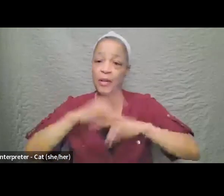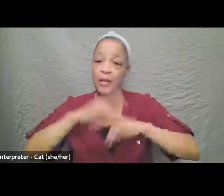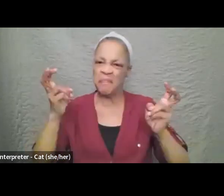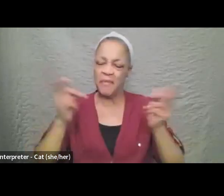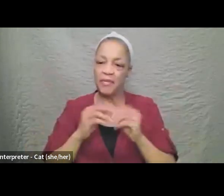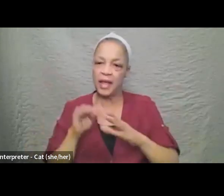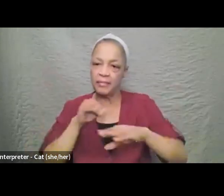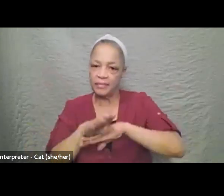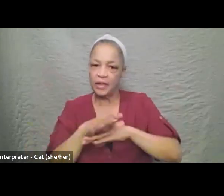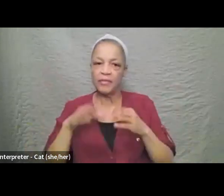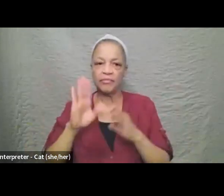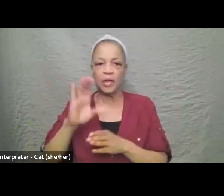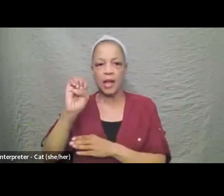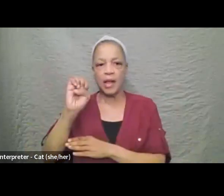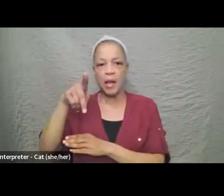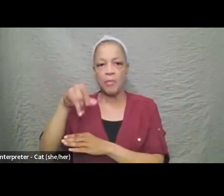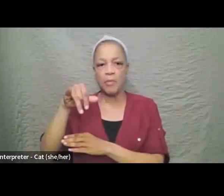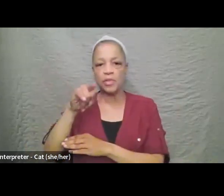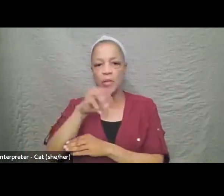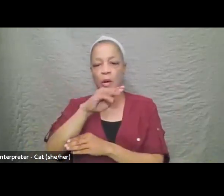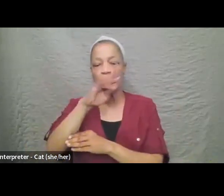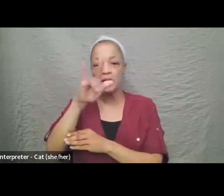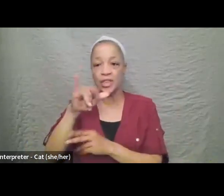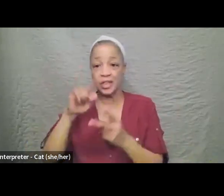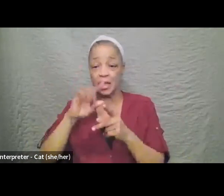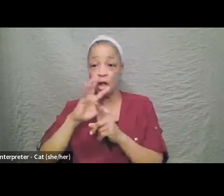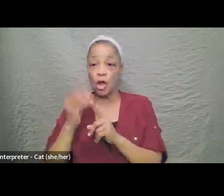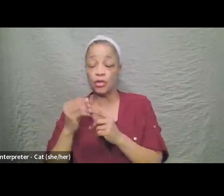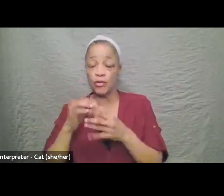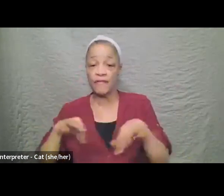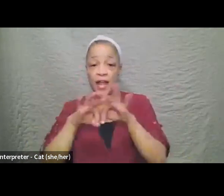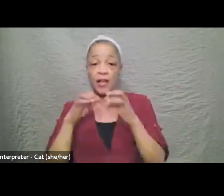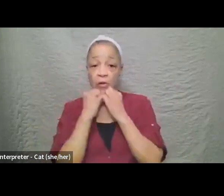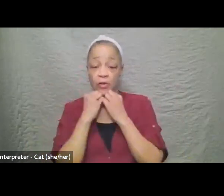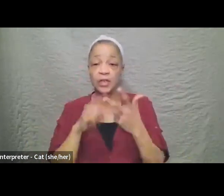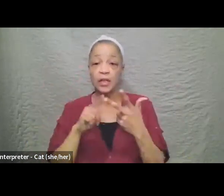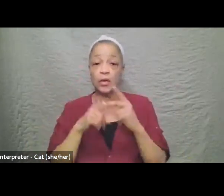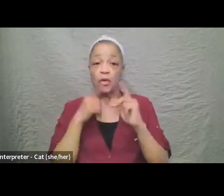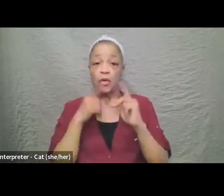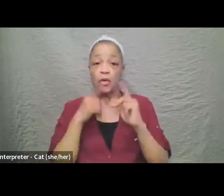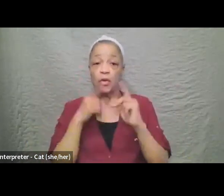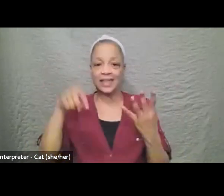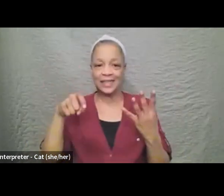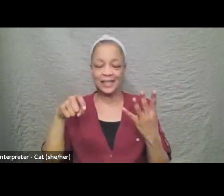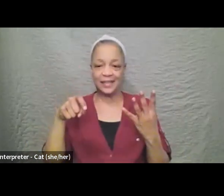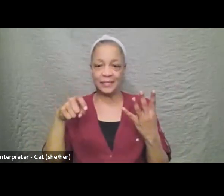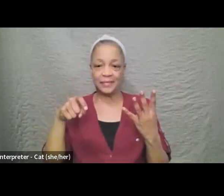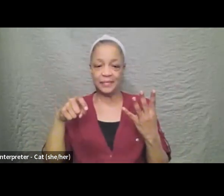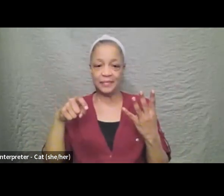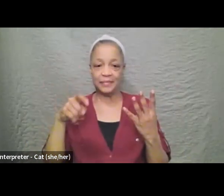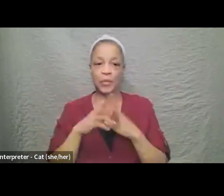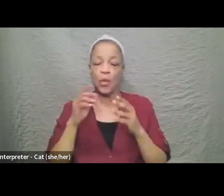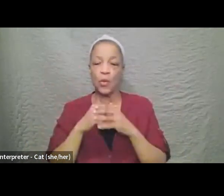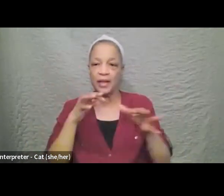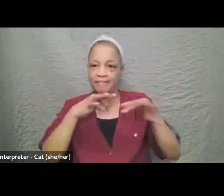one's epistemology, cultural values, goals, and needs. Thus, we